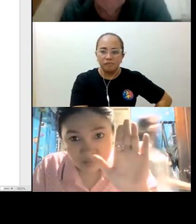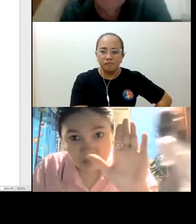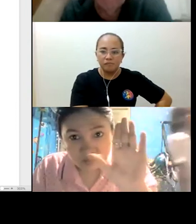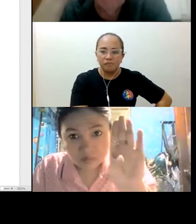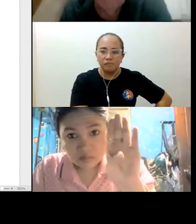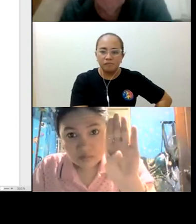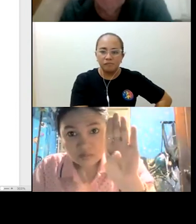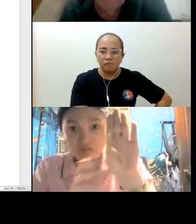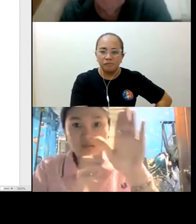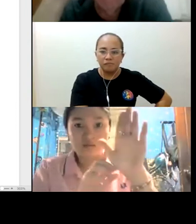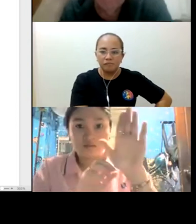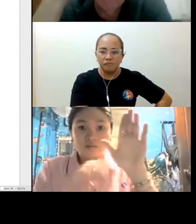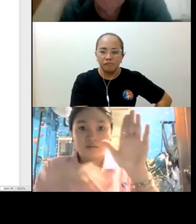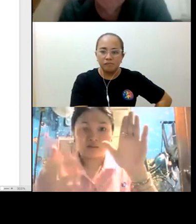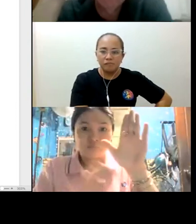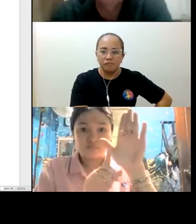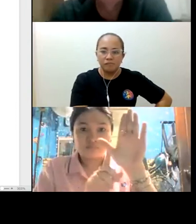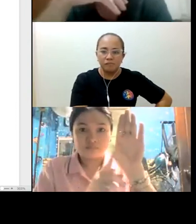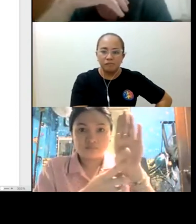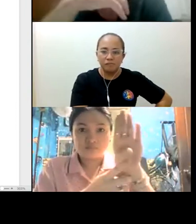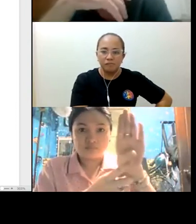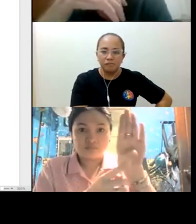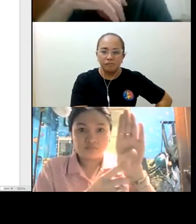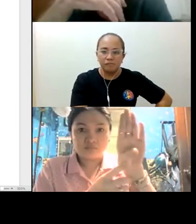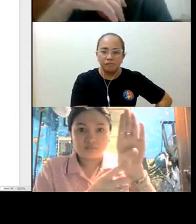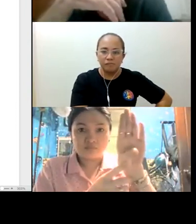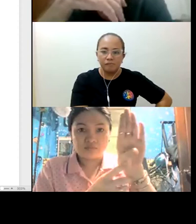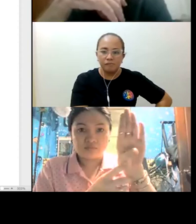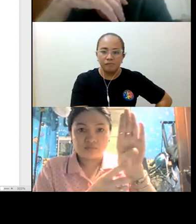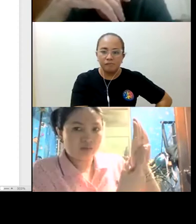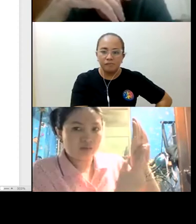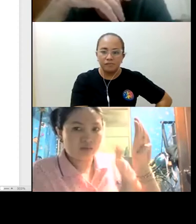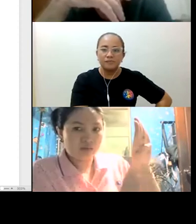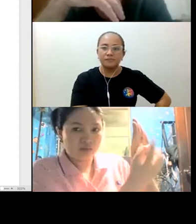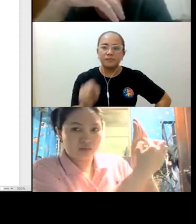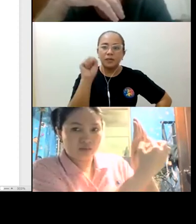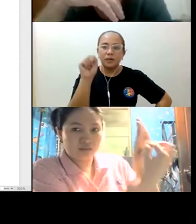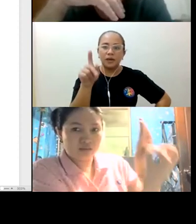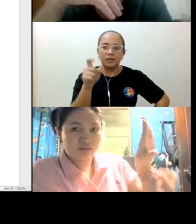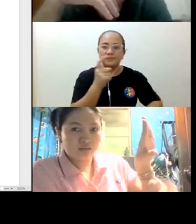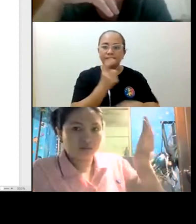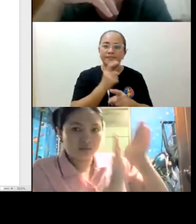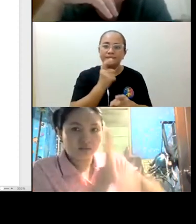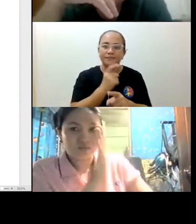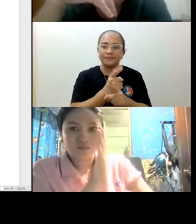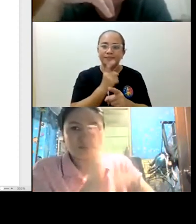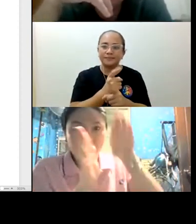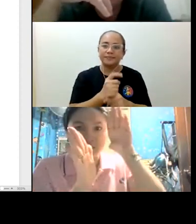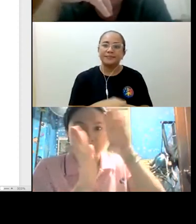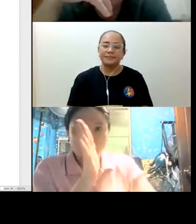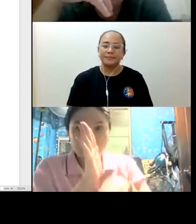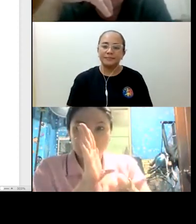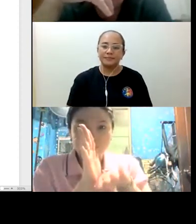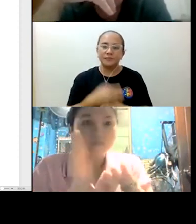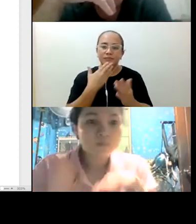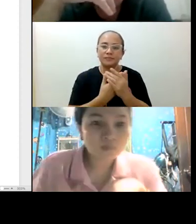this is the hand shape. Yes. Okay. Right, right. So Good.